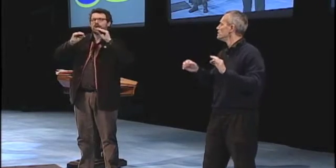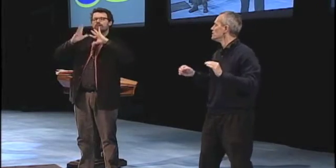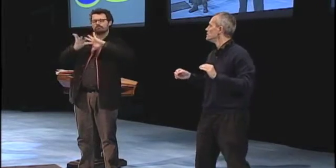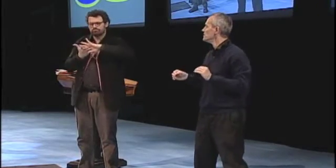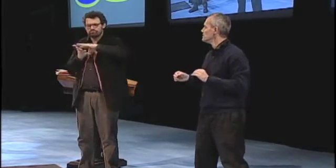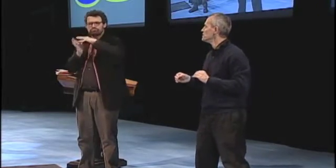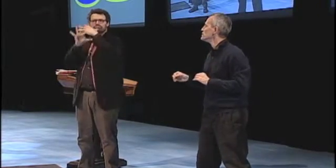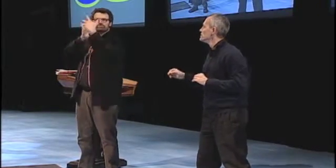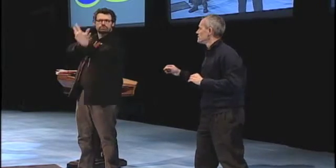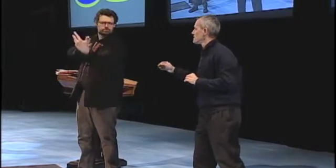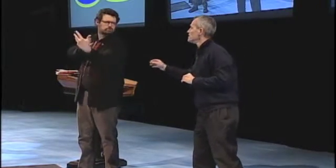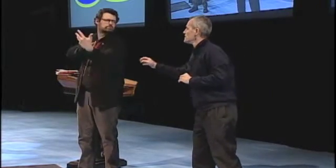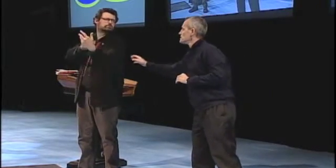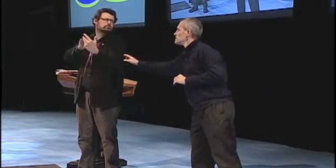So, yes.